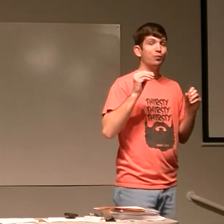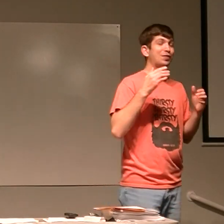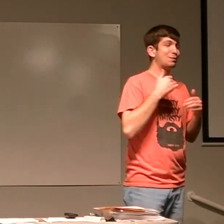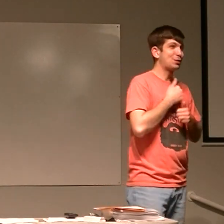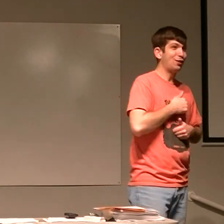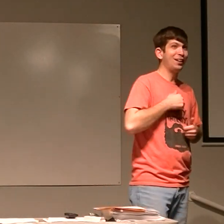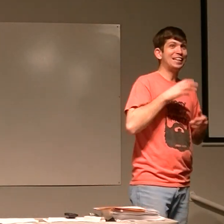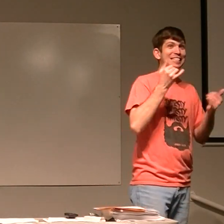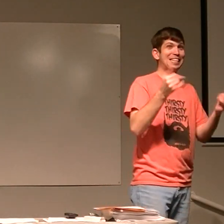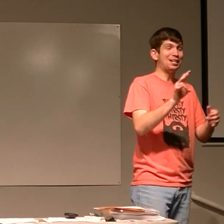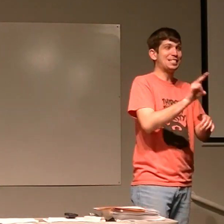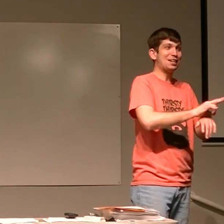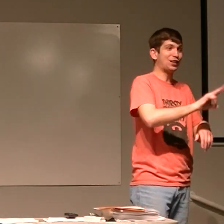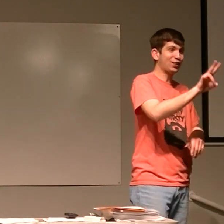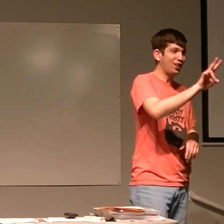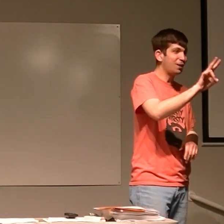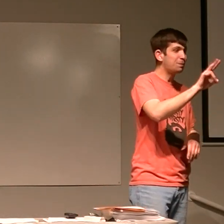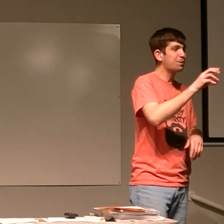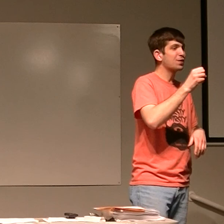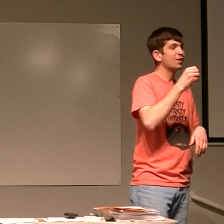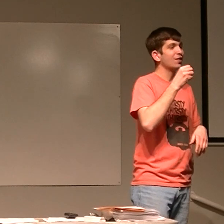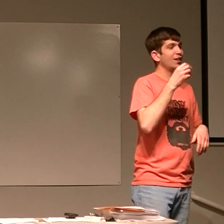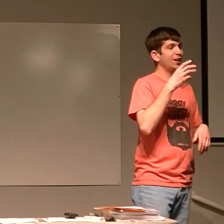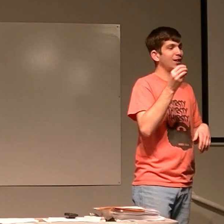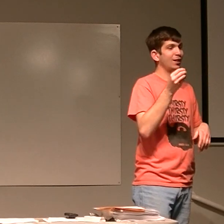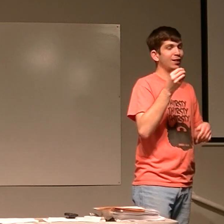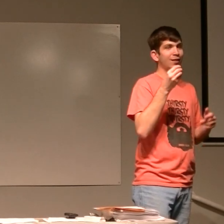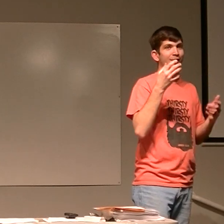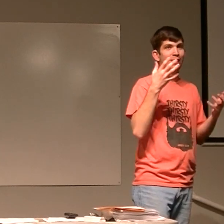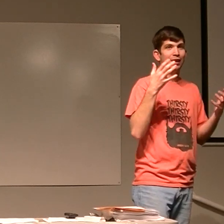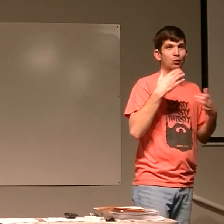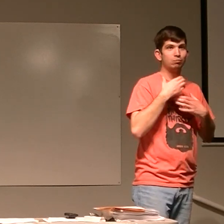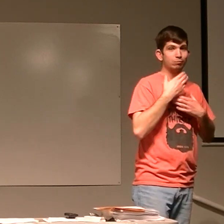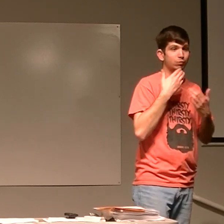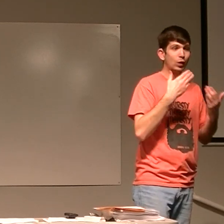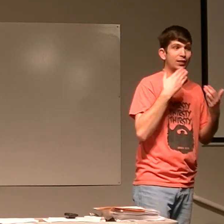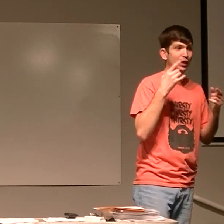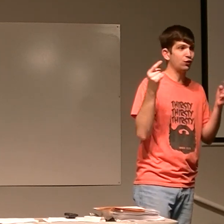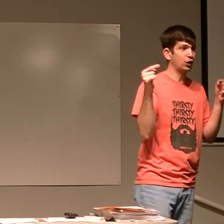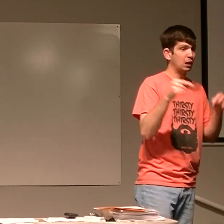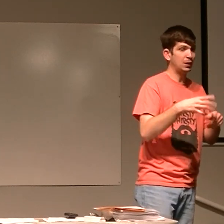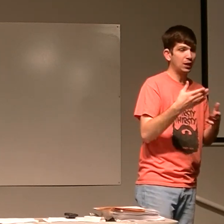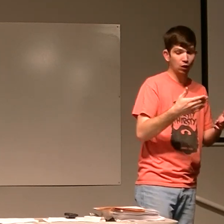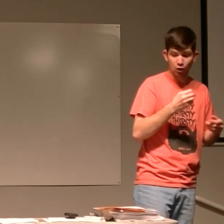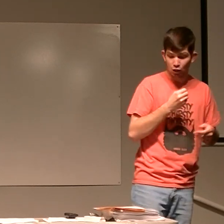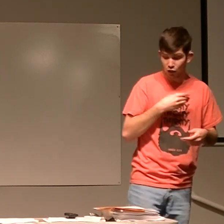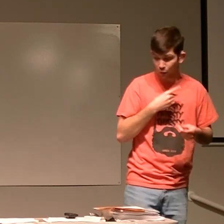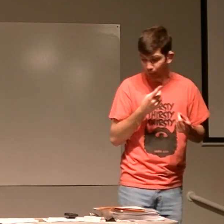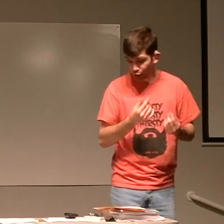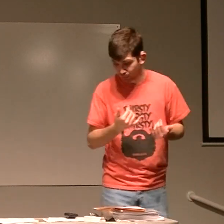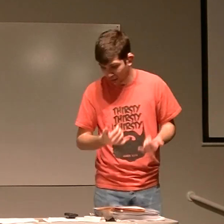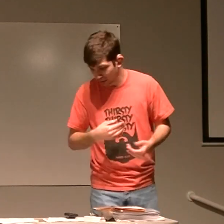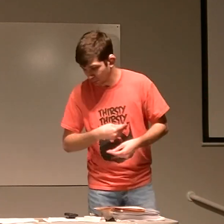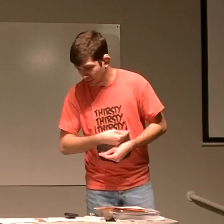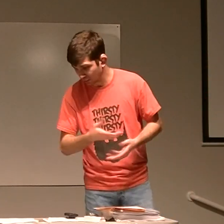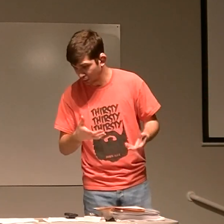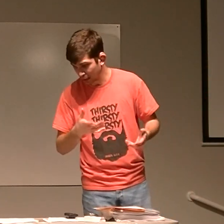So, I'm sorry, it's now 7 o'clock, and I want to thank you for coming here. So what I'm going to do now is I'm going to give you guys